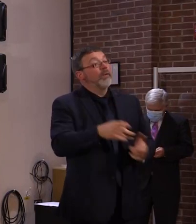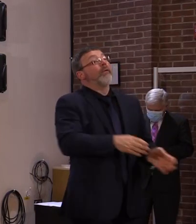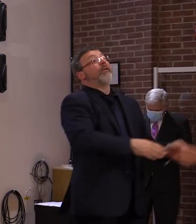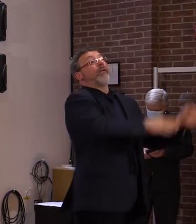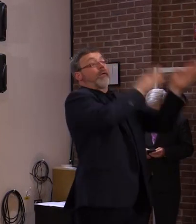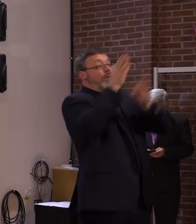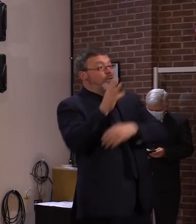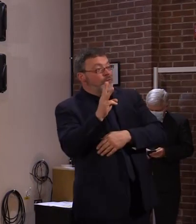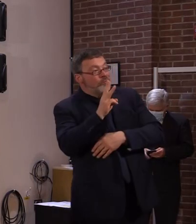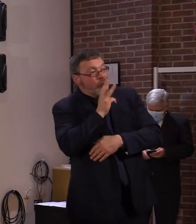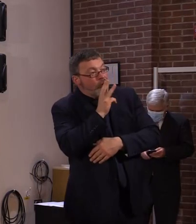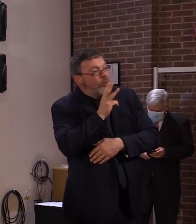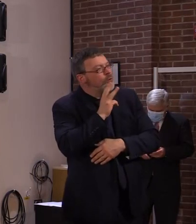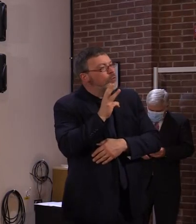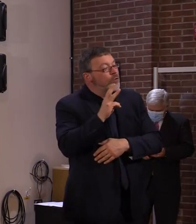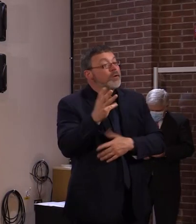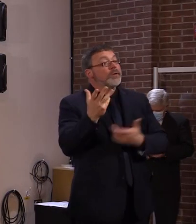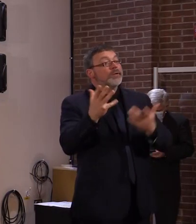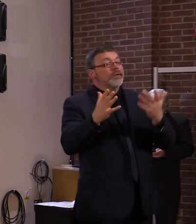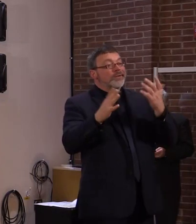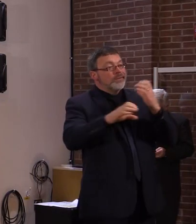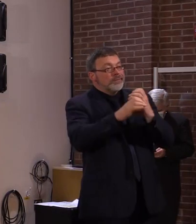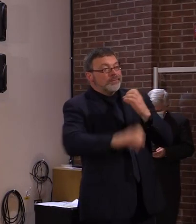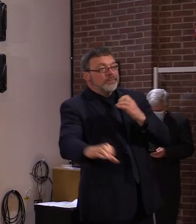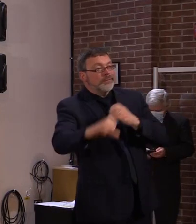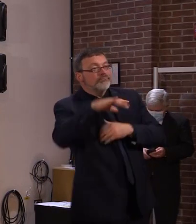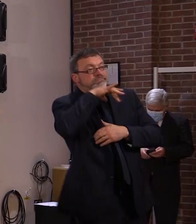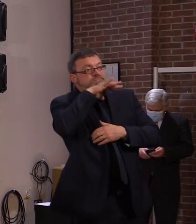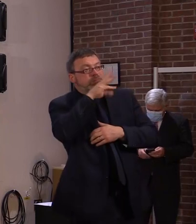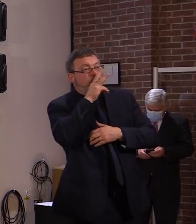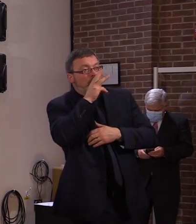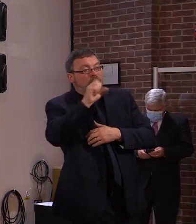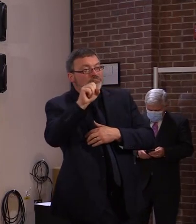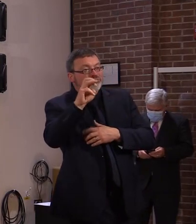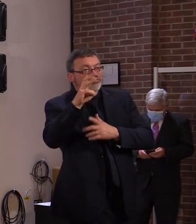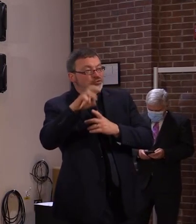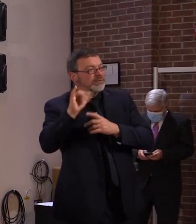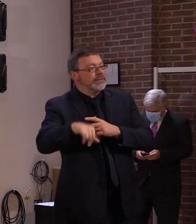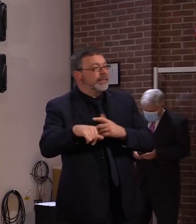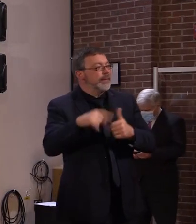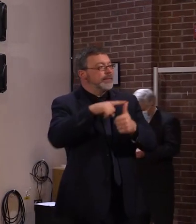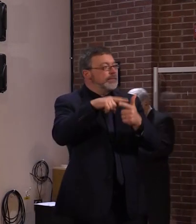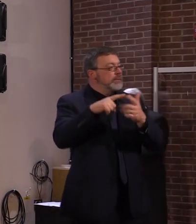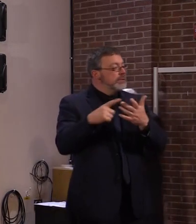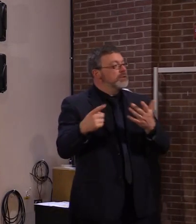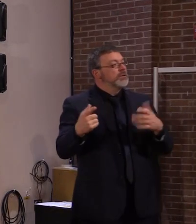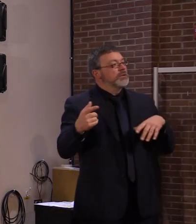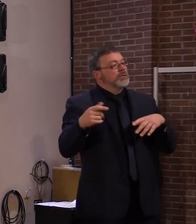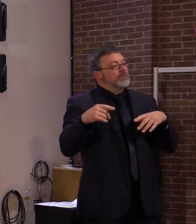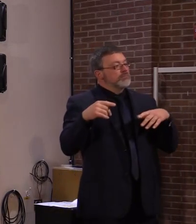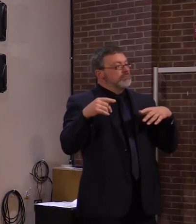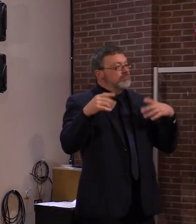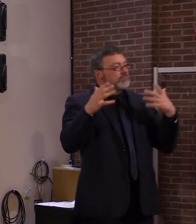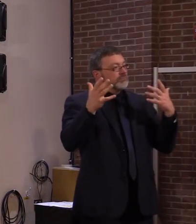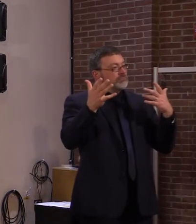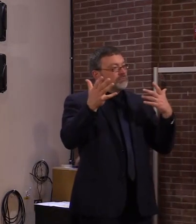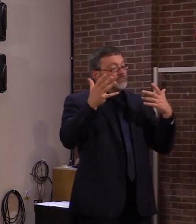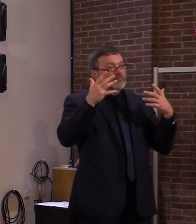change. We're still trying to come to grips with all of that and make some plans in